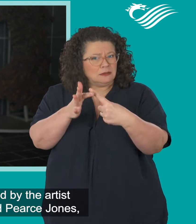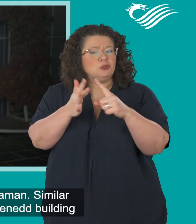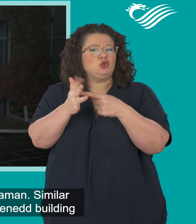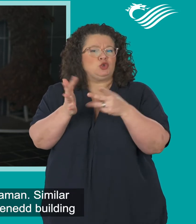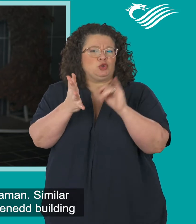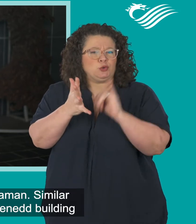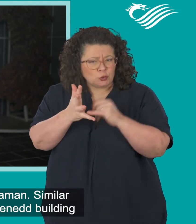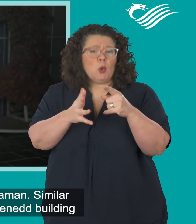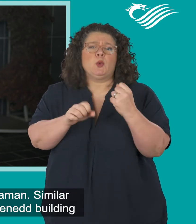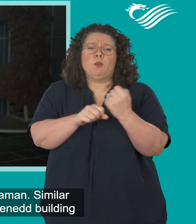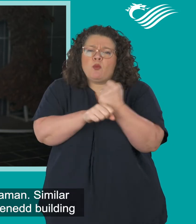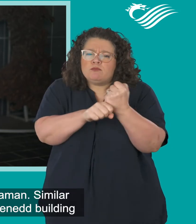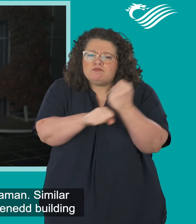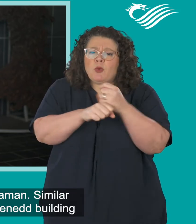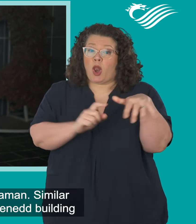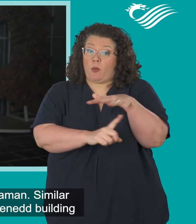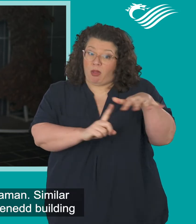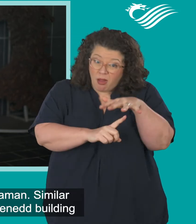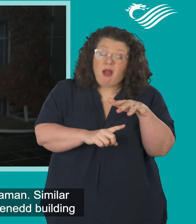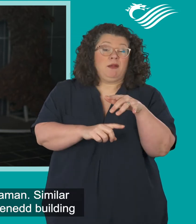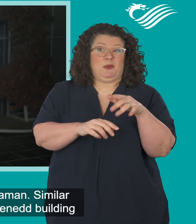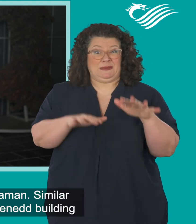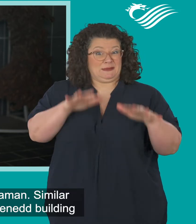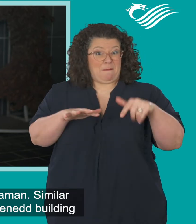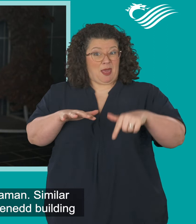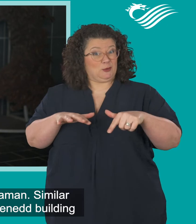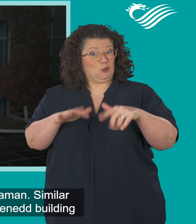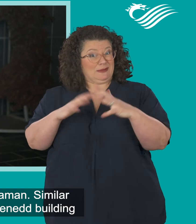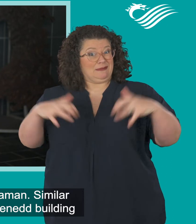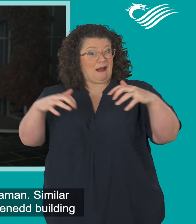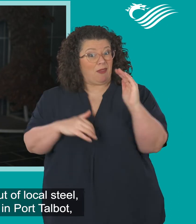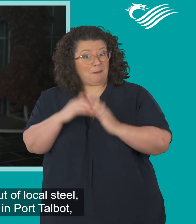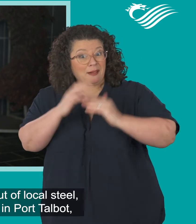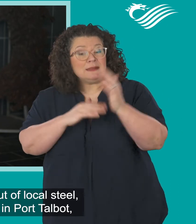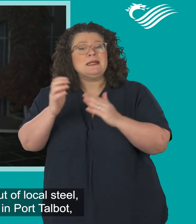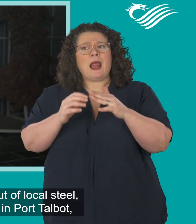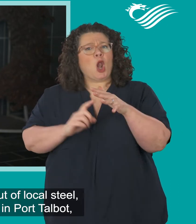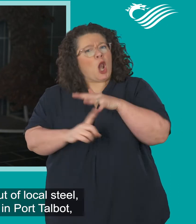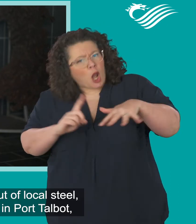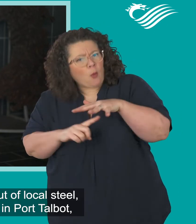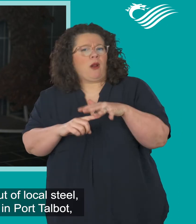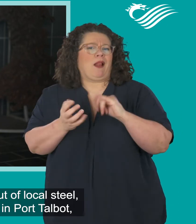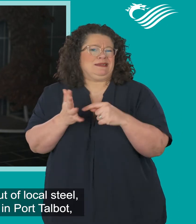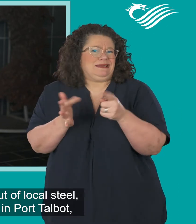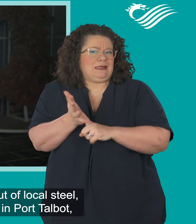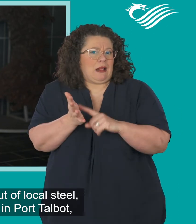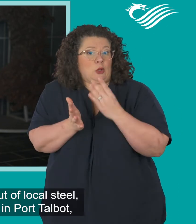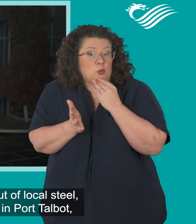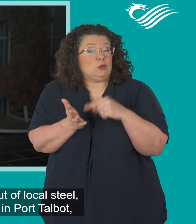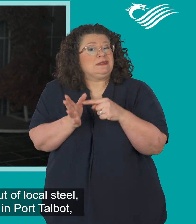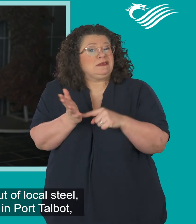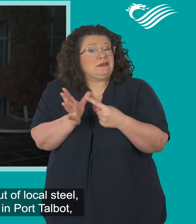Jones at her workshop in Bryn Aman. Similar to the framework of the Senedd building, they have been created out of local steel